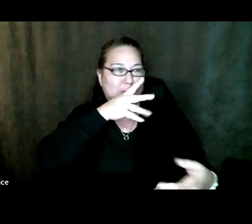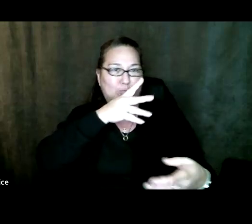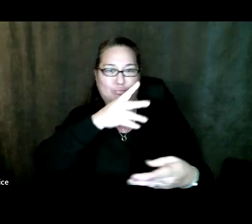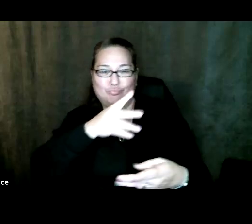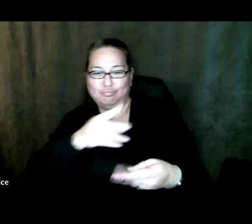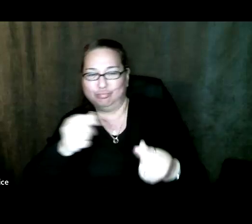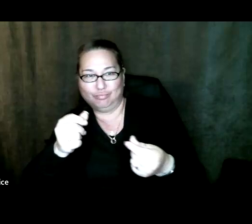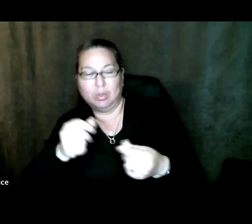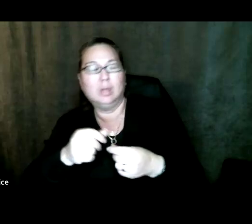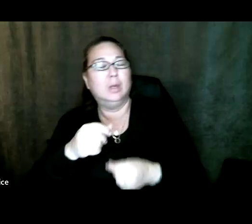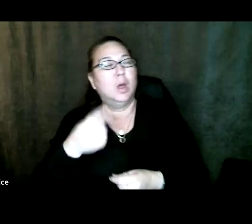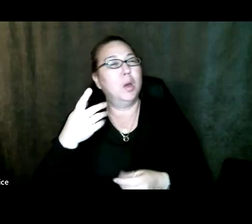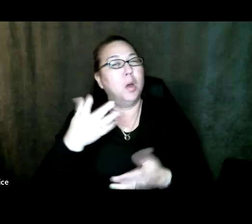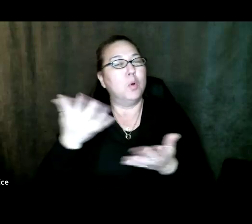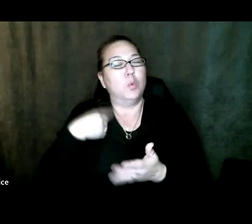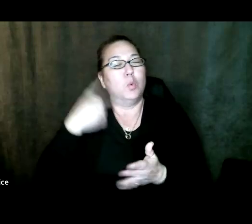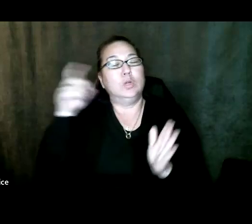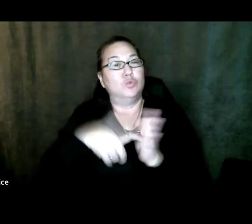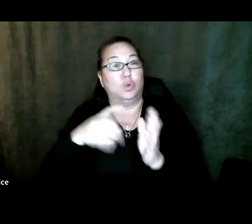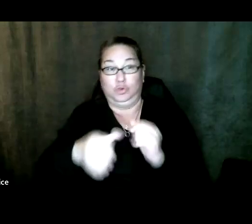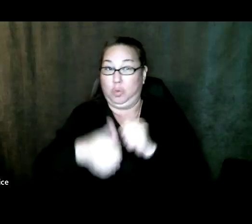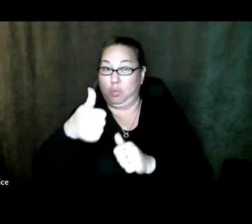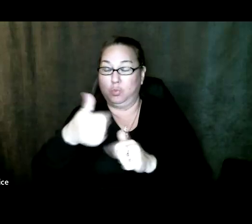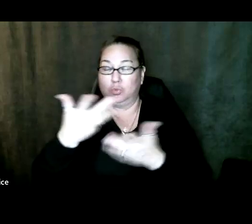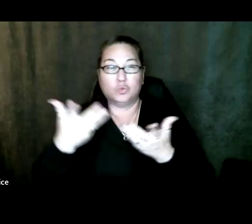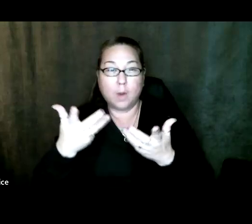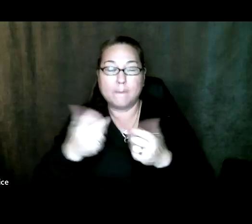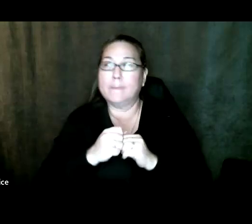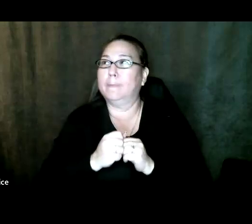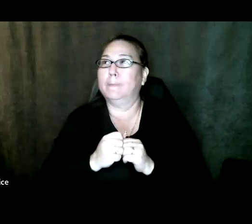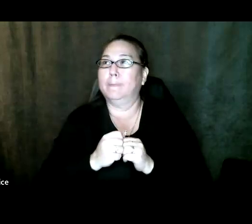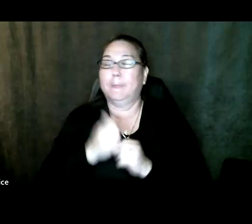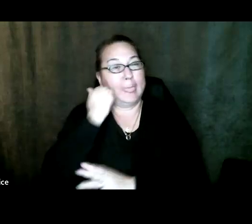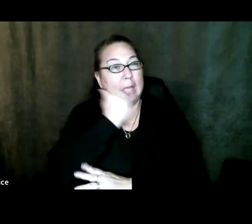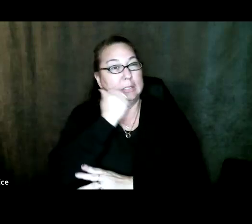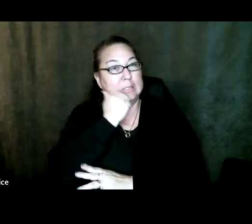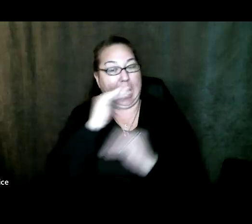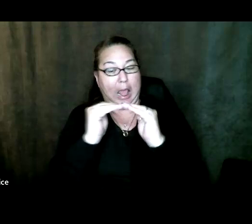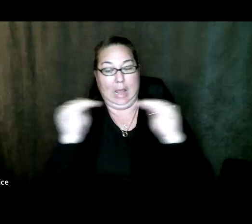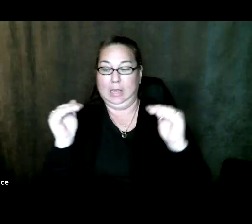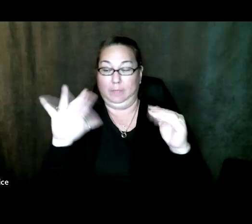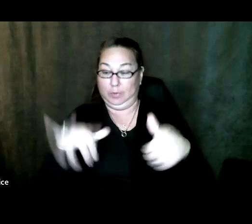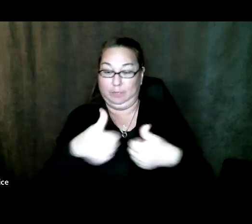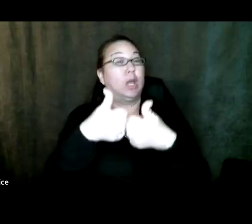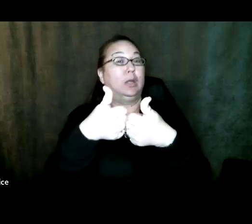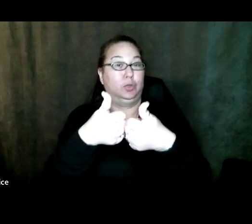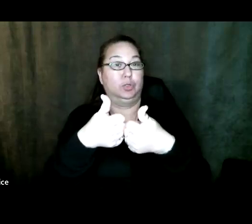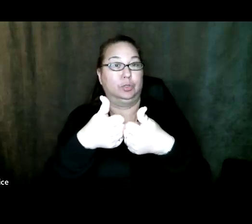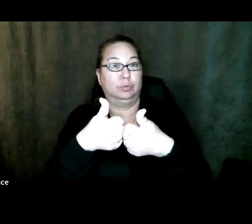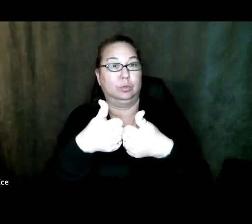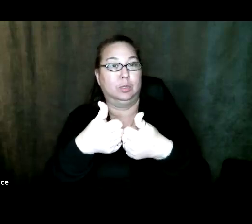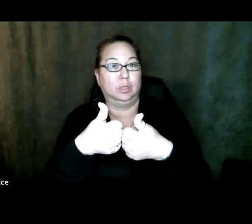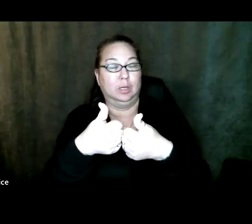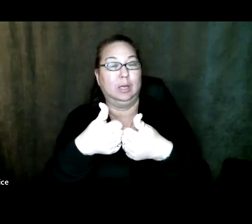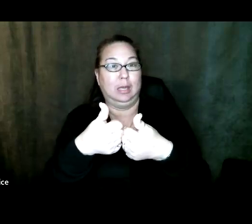we're noticing the most, it's that the daily level of challenge can just get that little